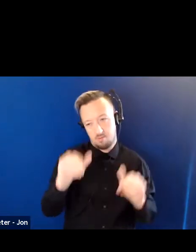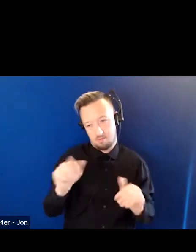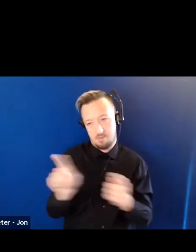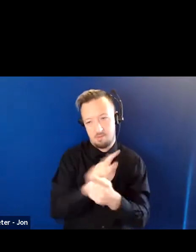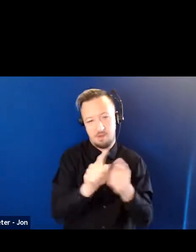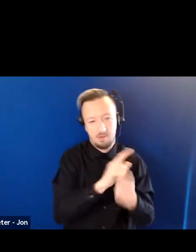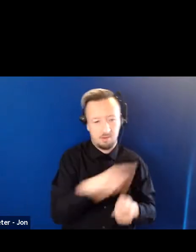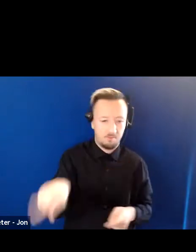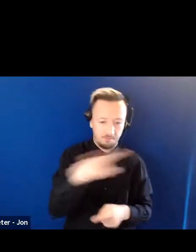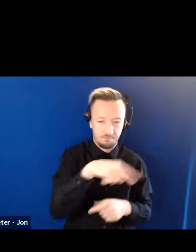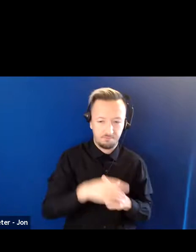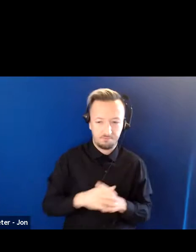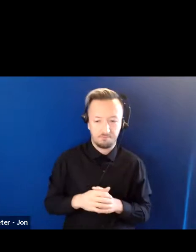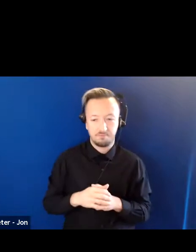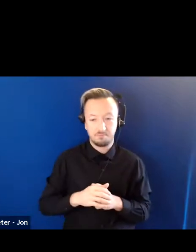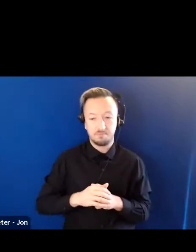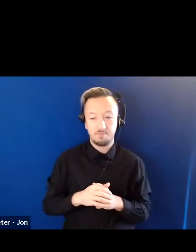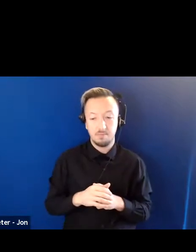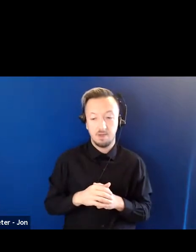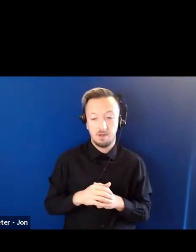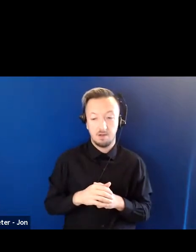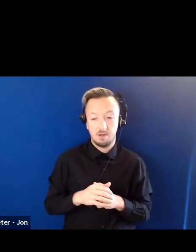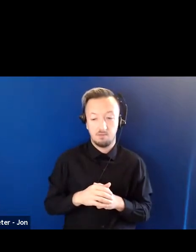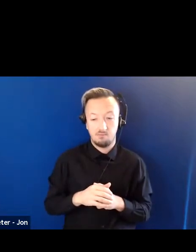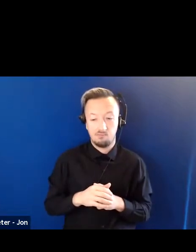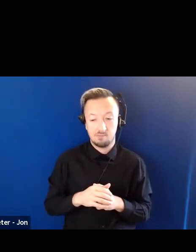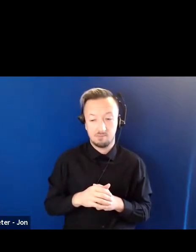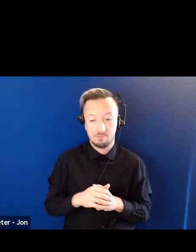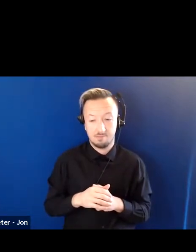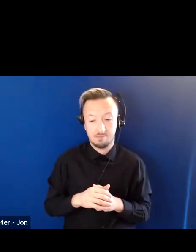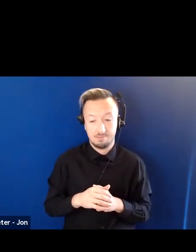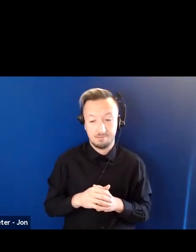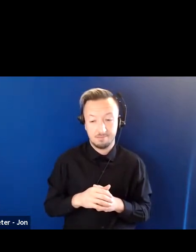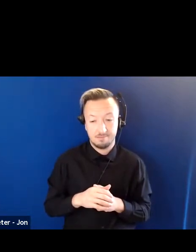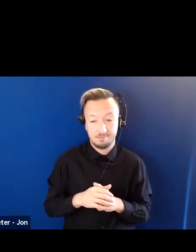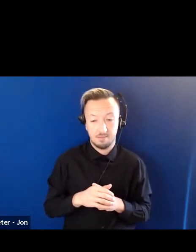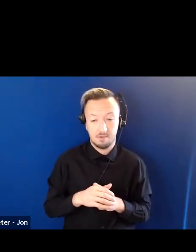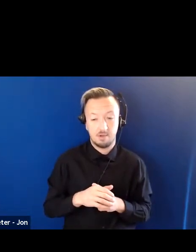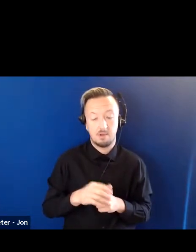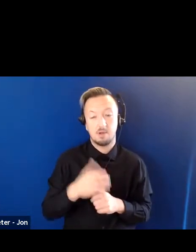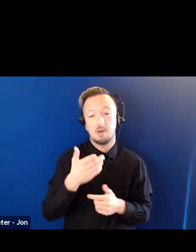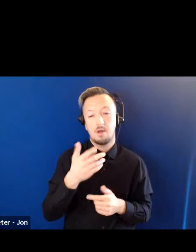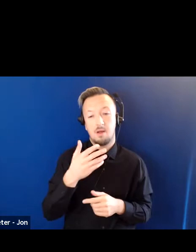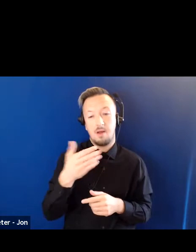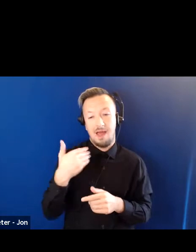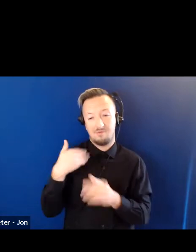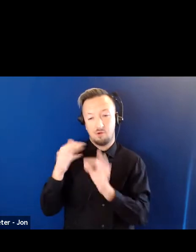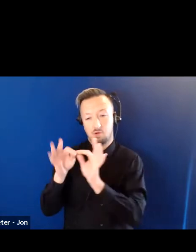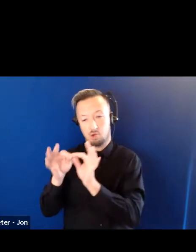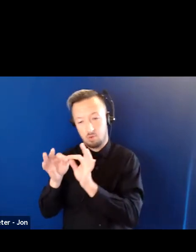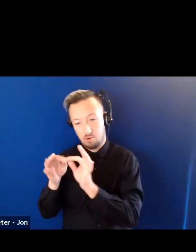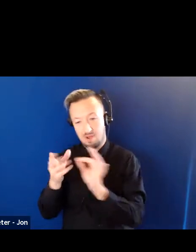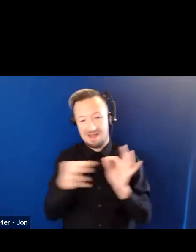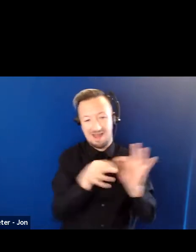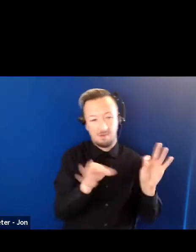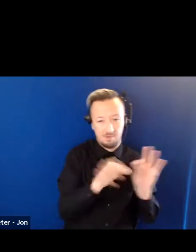you. Please excuse me for the interpreter and the captioner. I have a